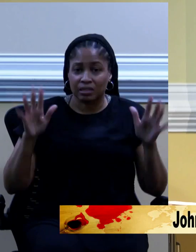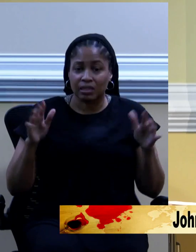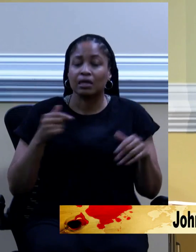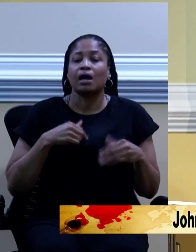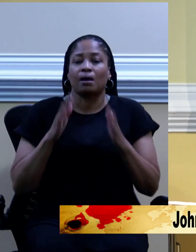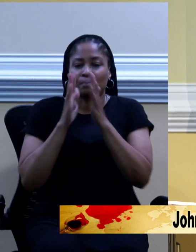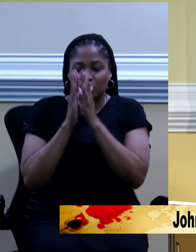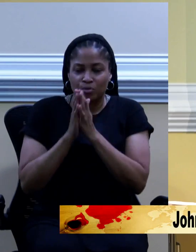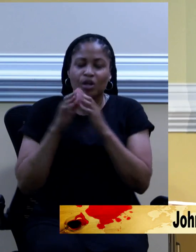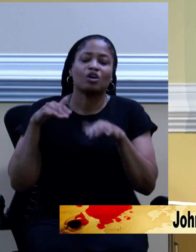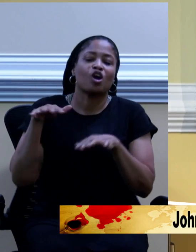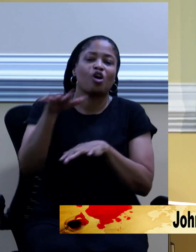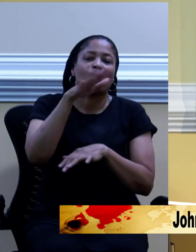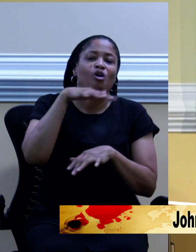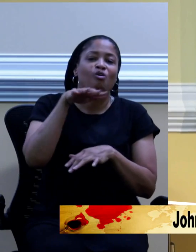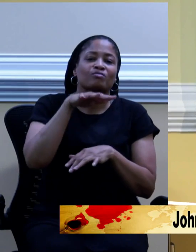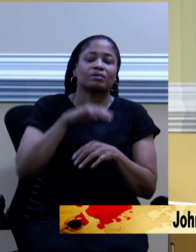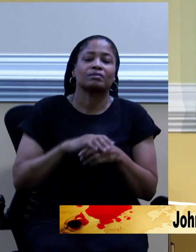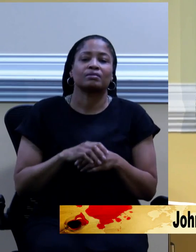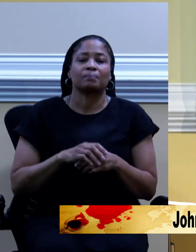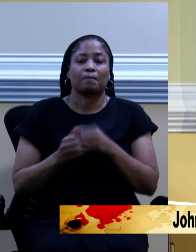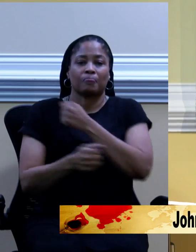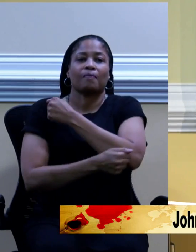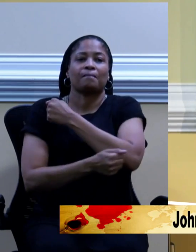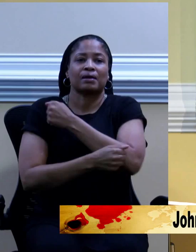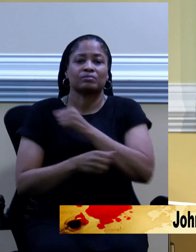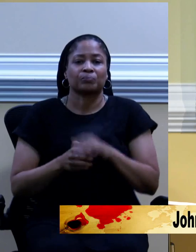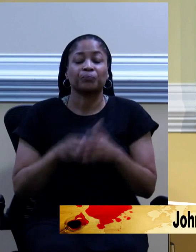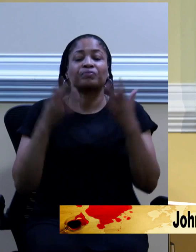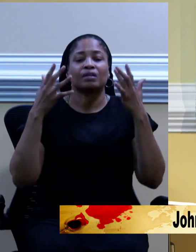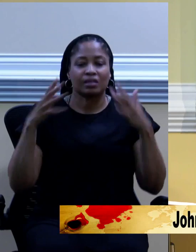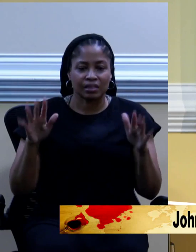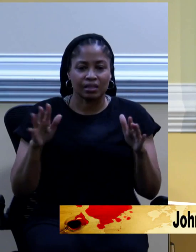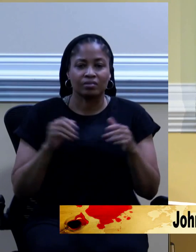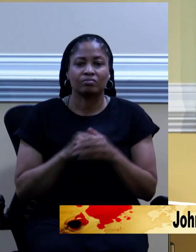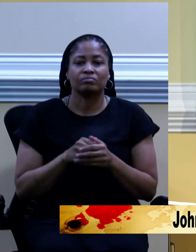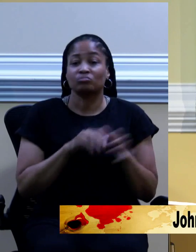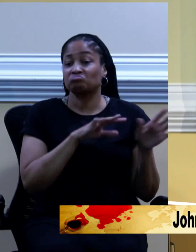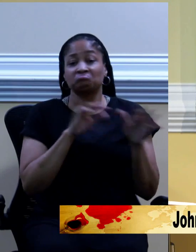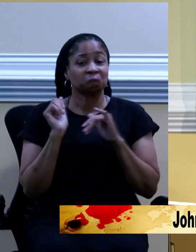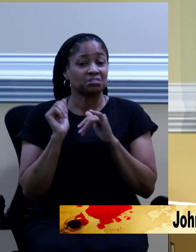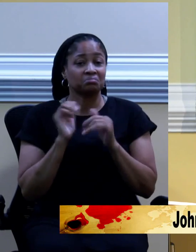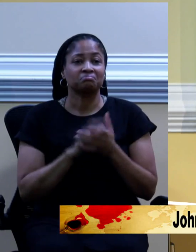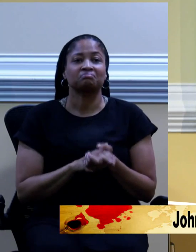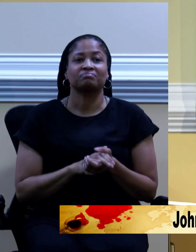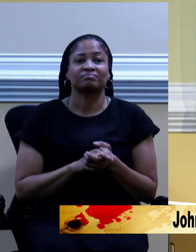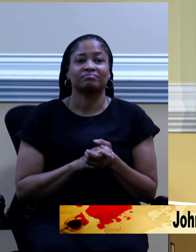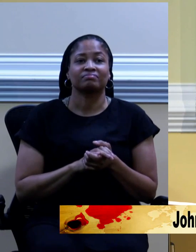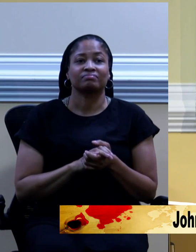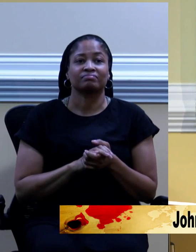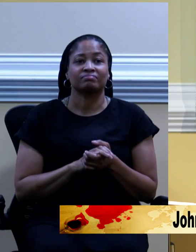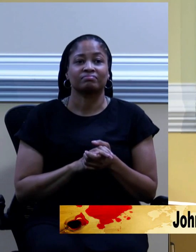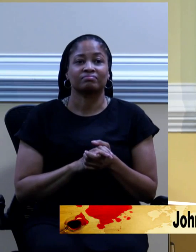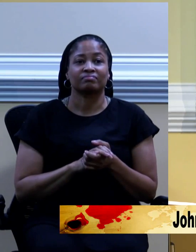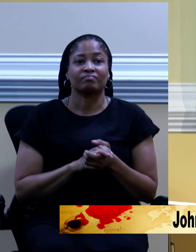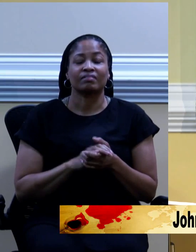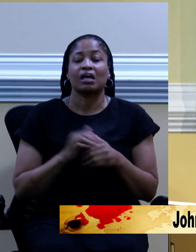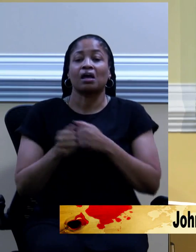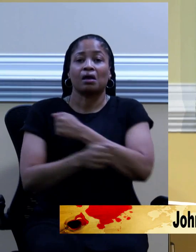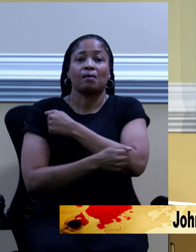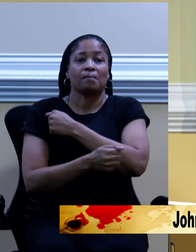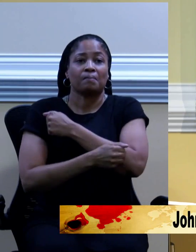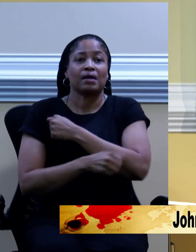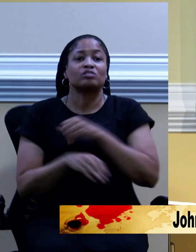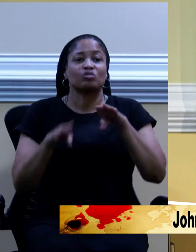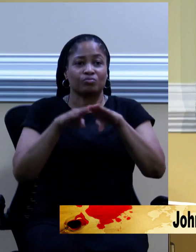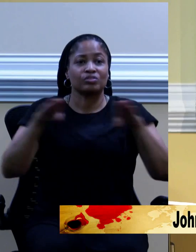over the Passover from here. Then we're going to turn out. And then we all at Passover tables are set up